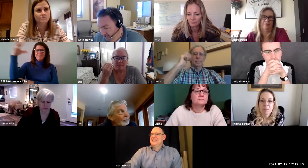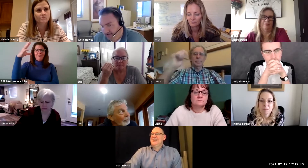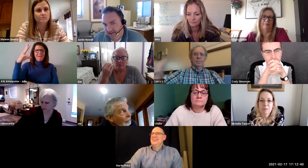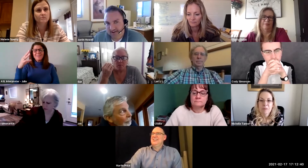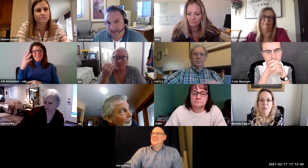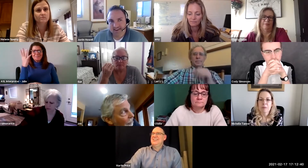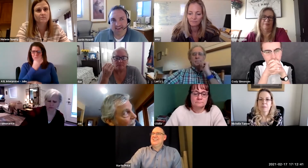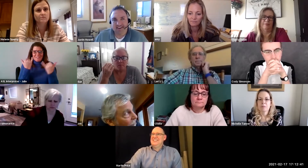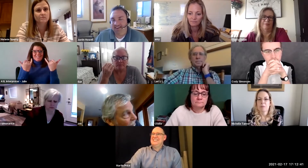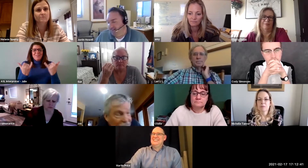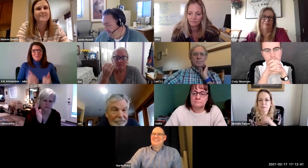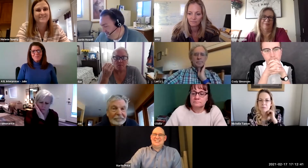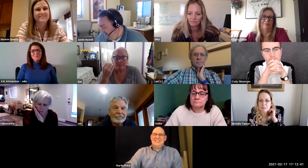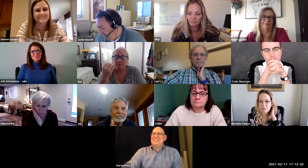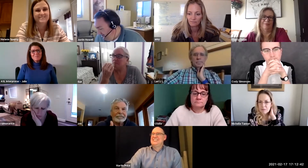now.